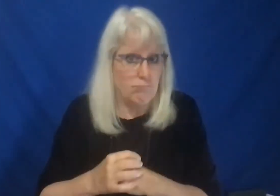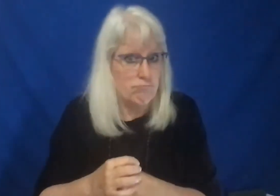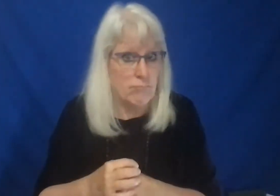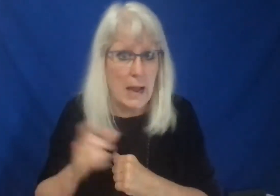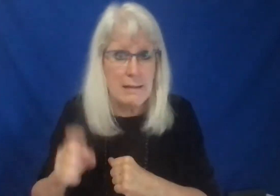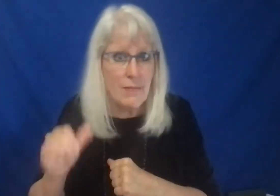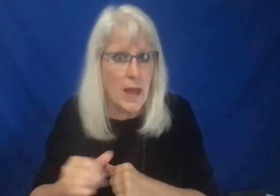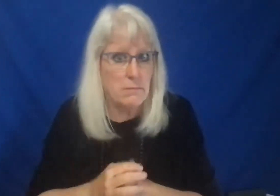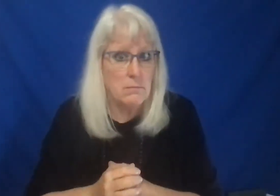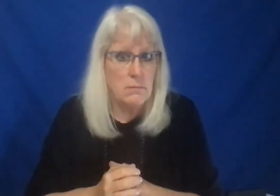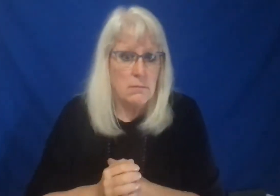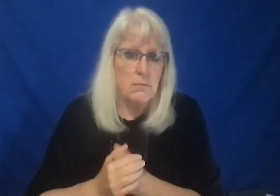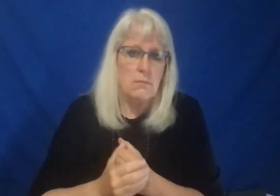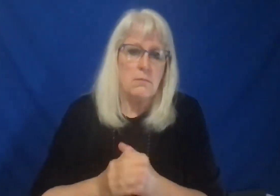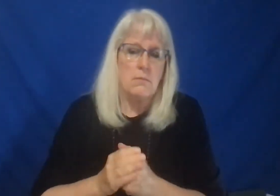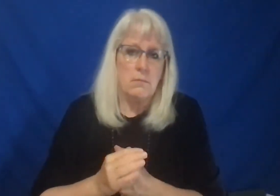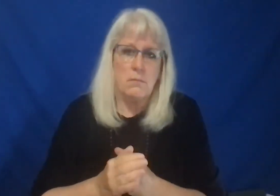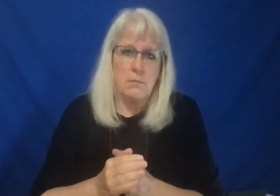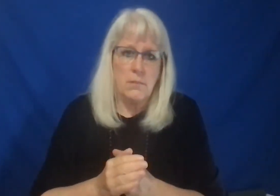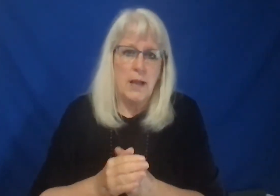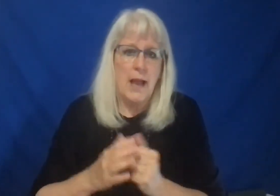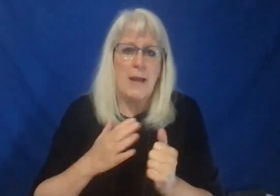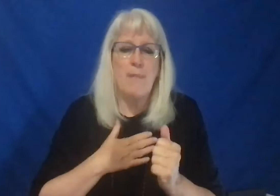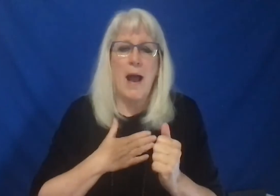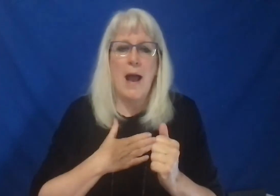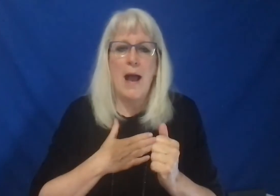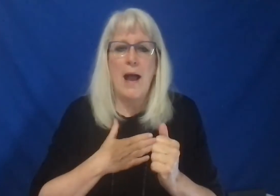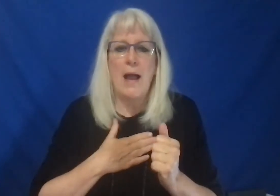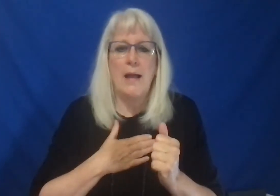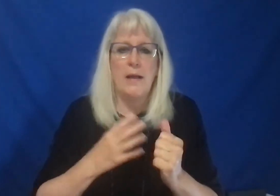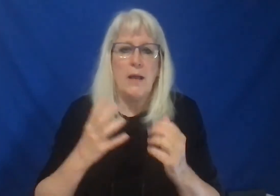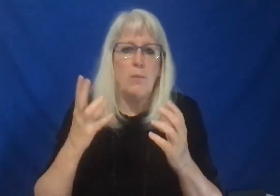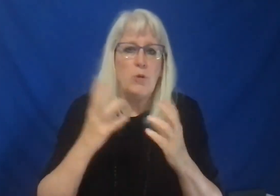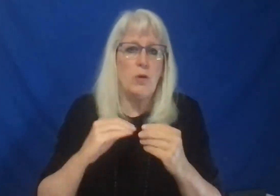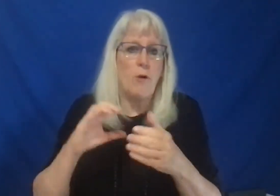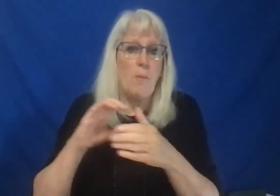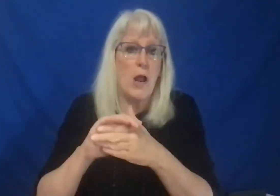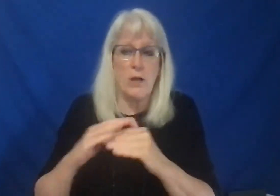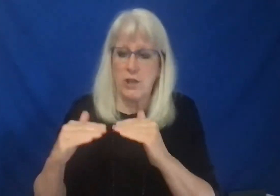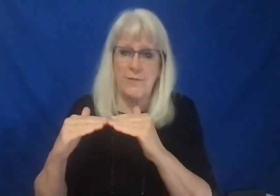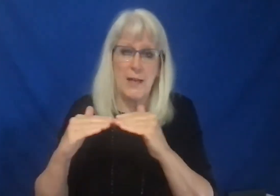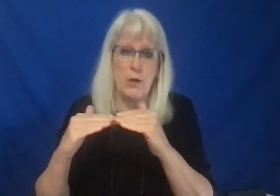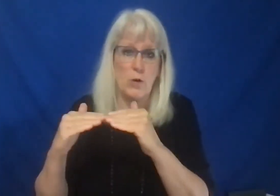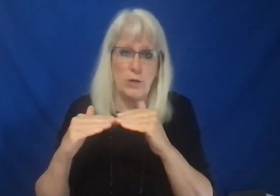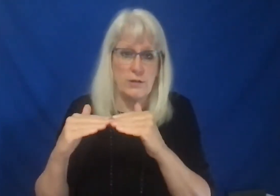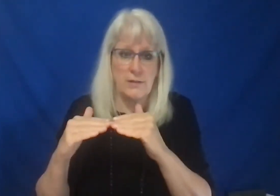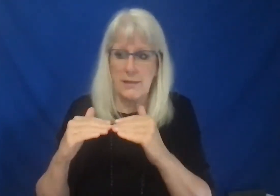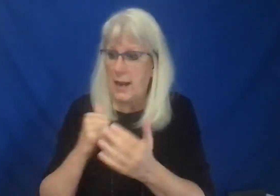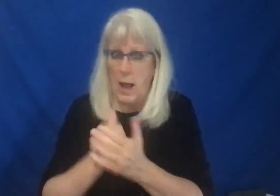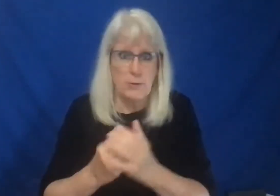do need my egalitarian, beautiful marriage that helps me grow and shows me my shadow side and